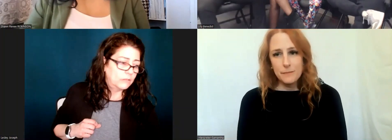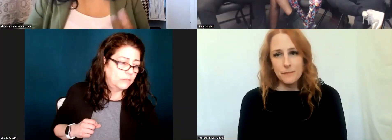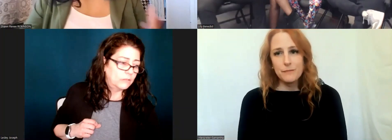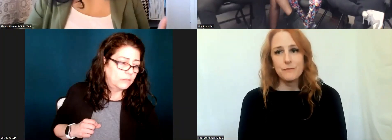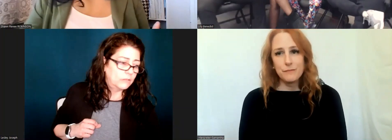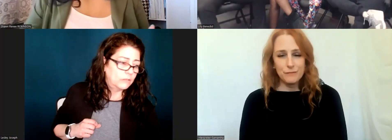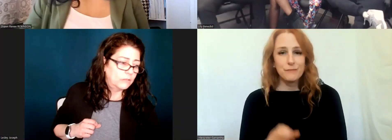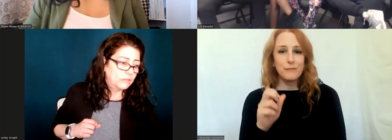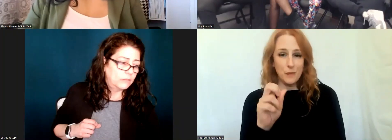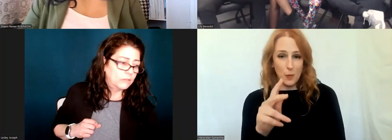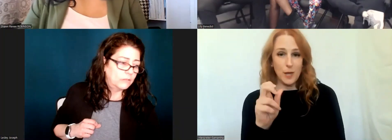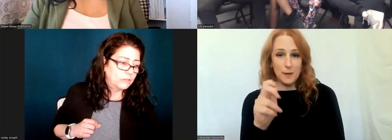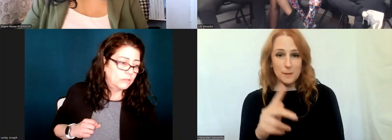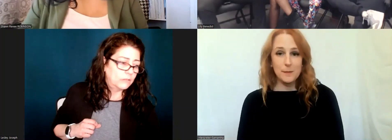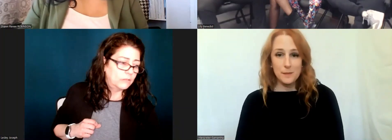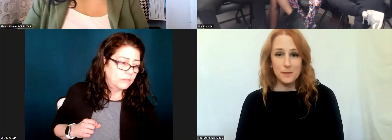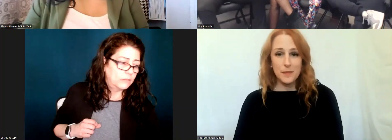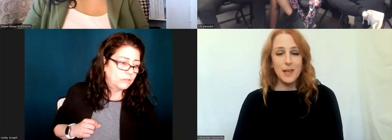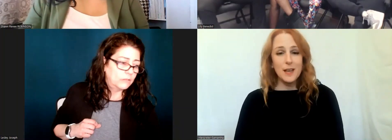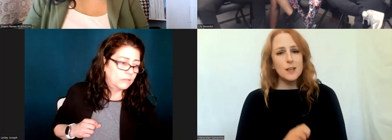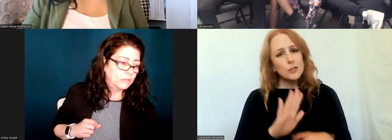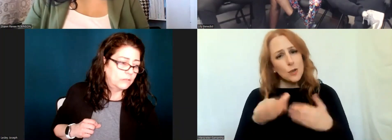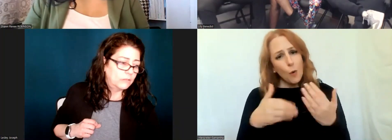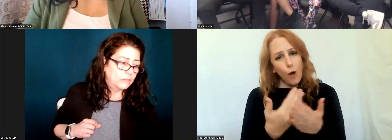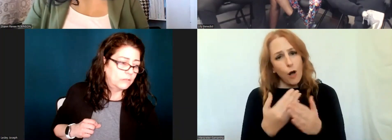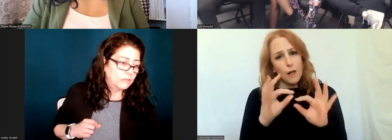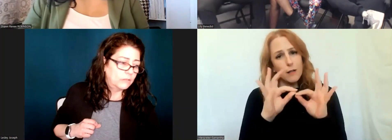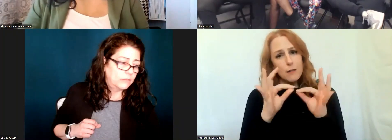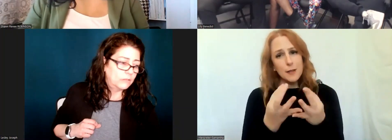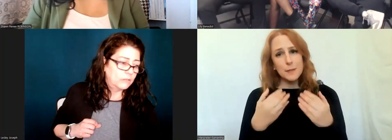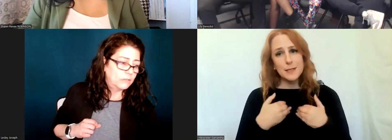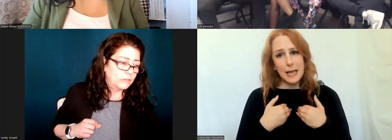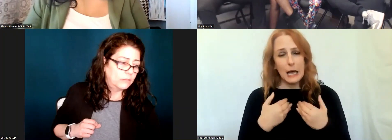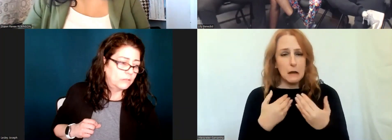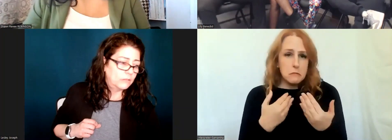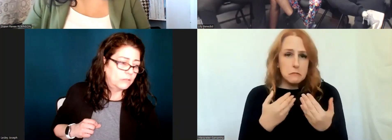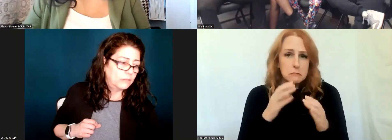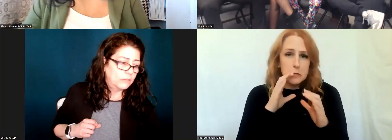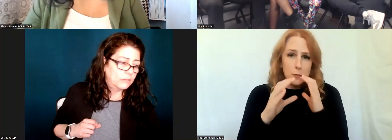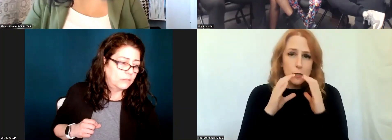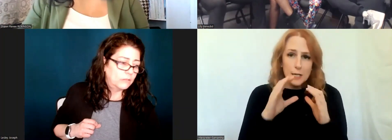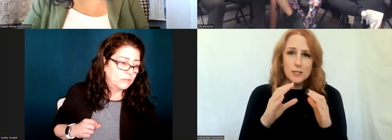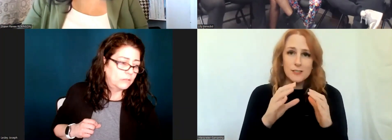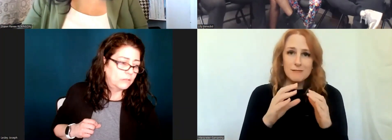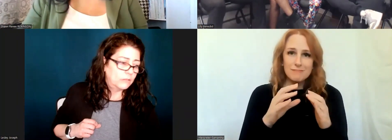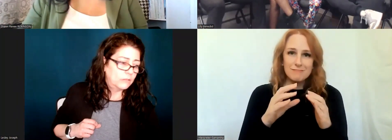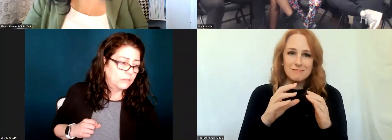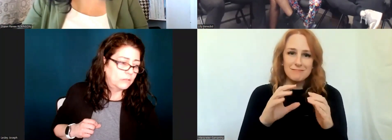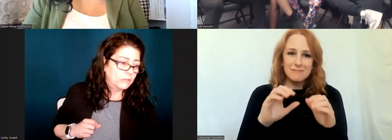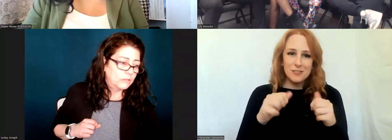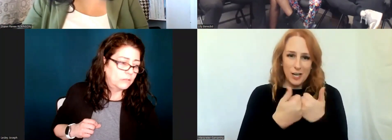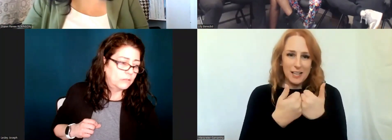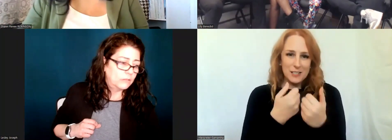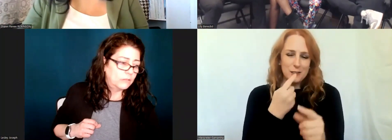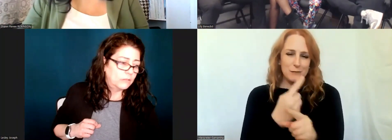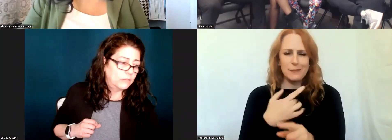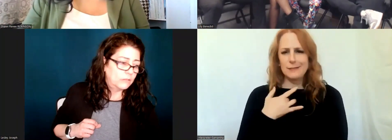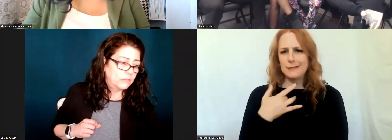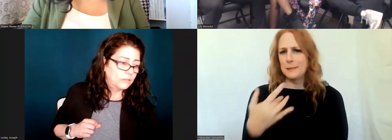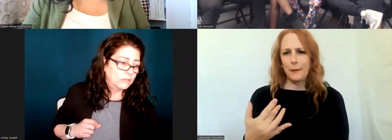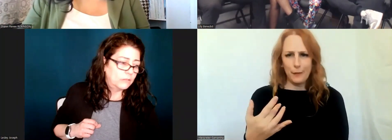Awesome. So every family does have some communication issues, which is obviously typical and